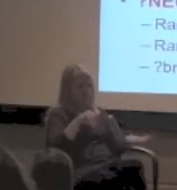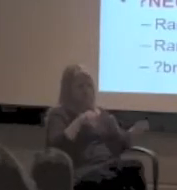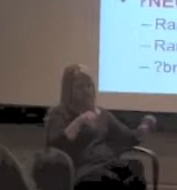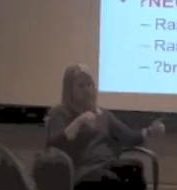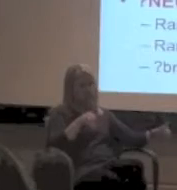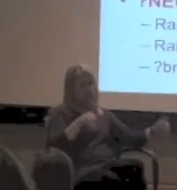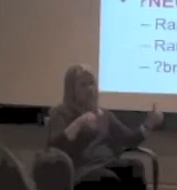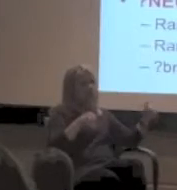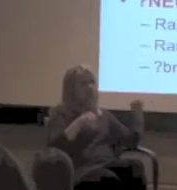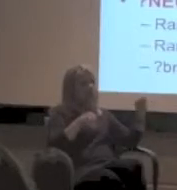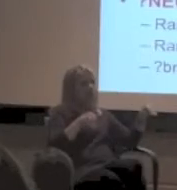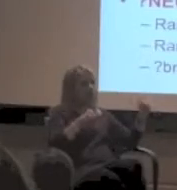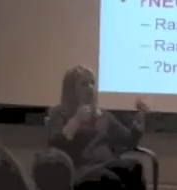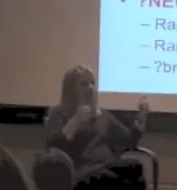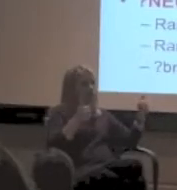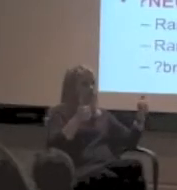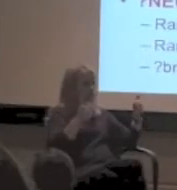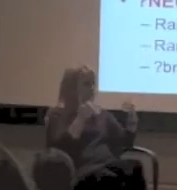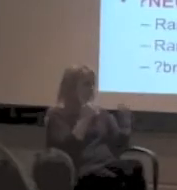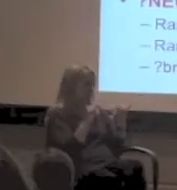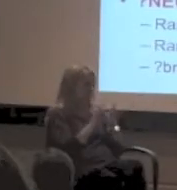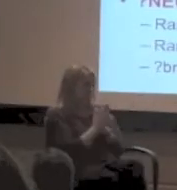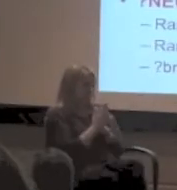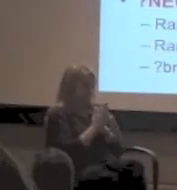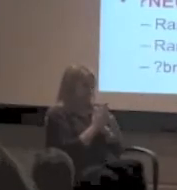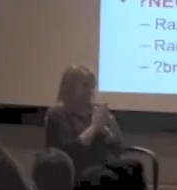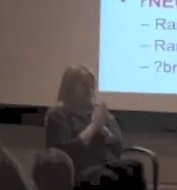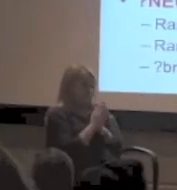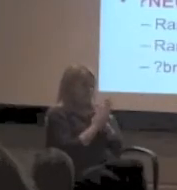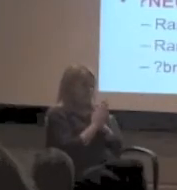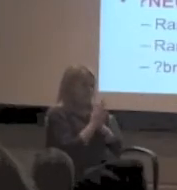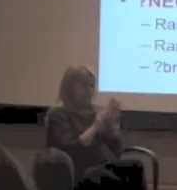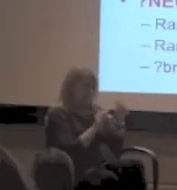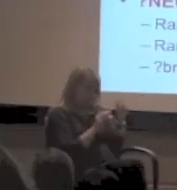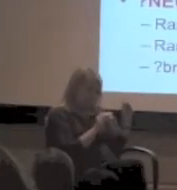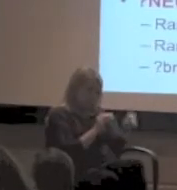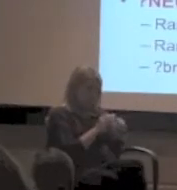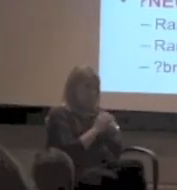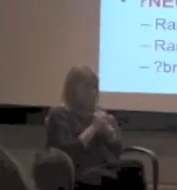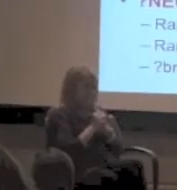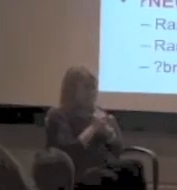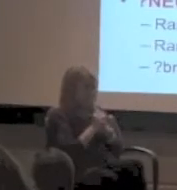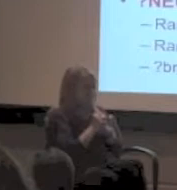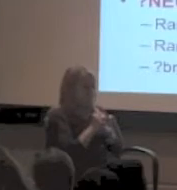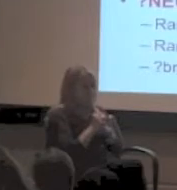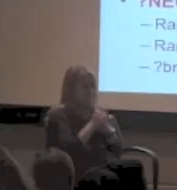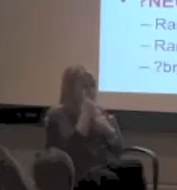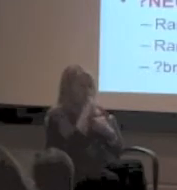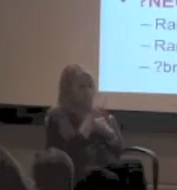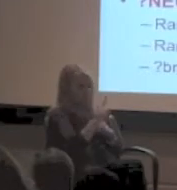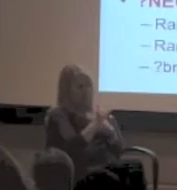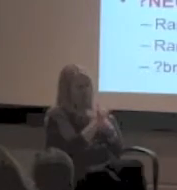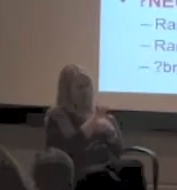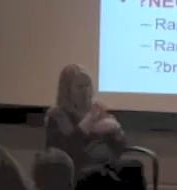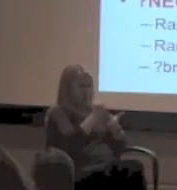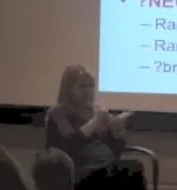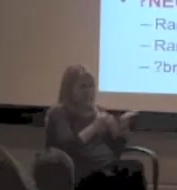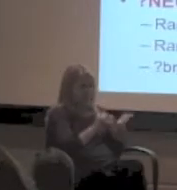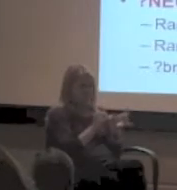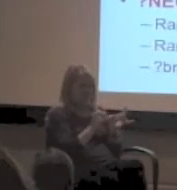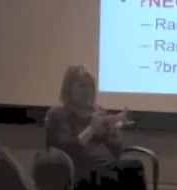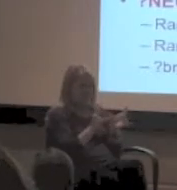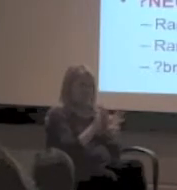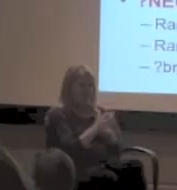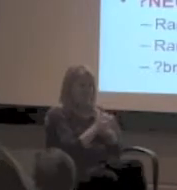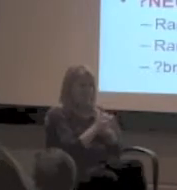around 10%, which is still a huge mortality. Like a 10% mortality for an operation these days is